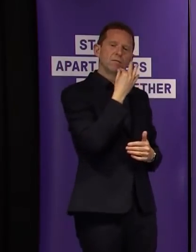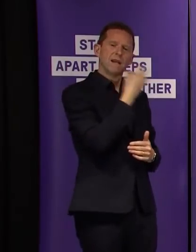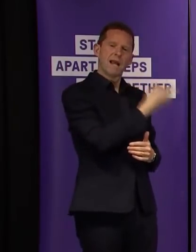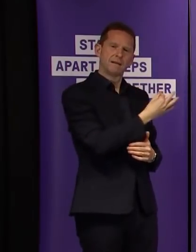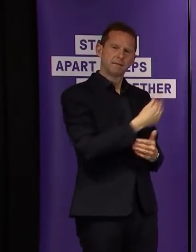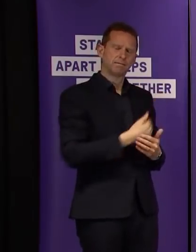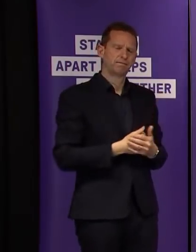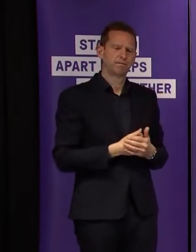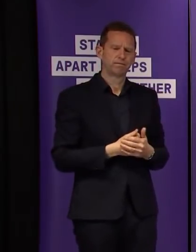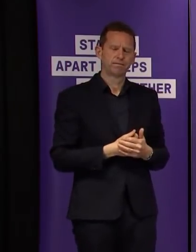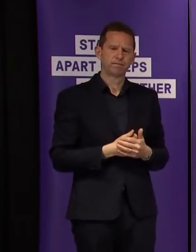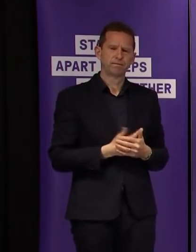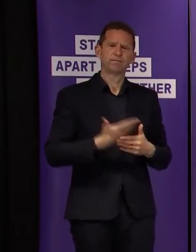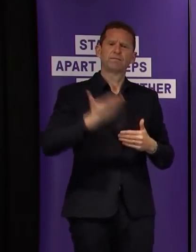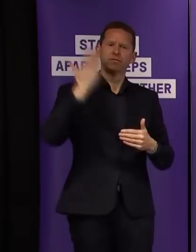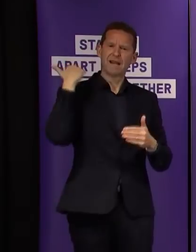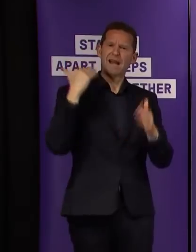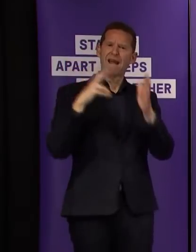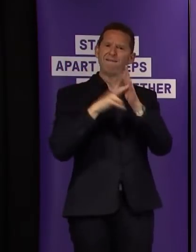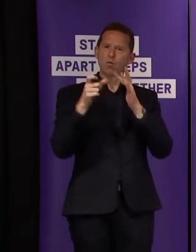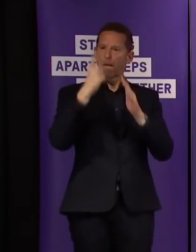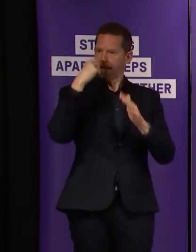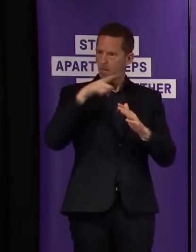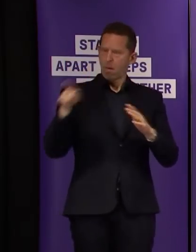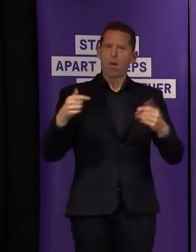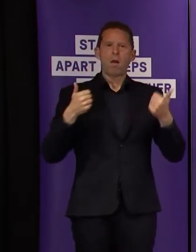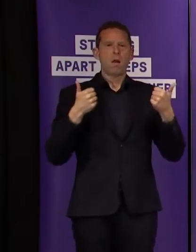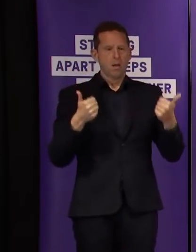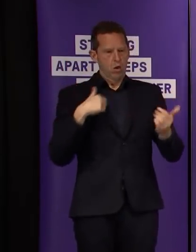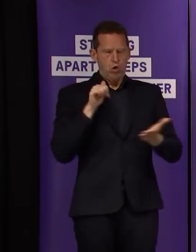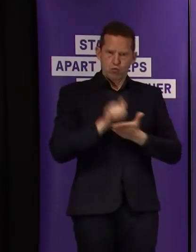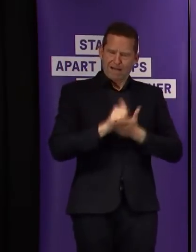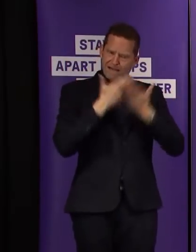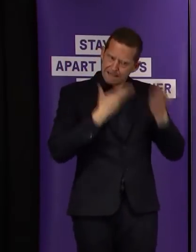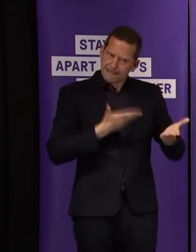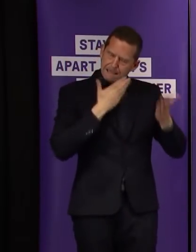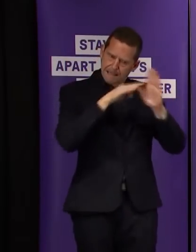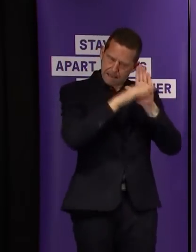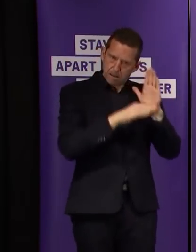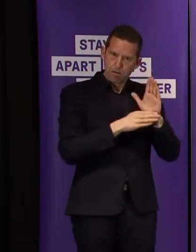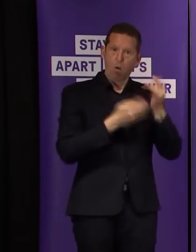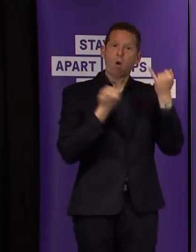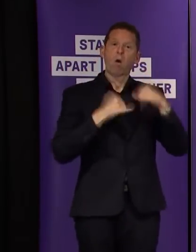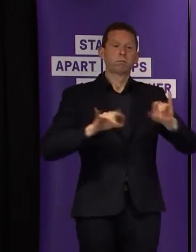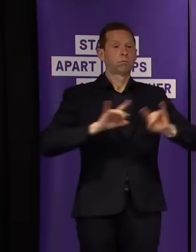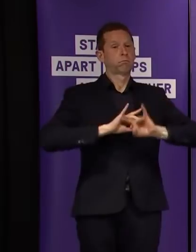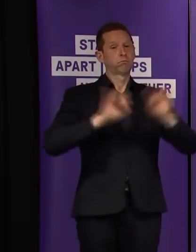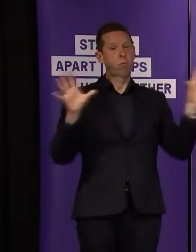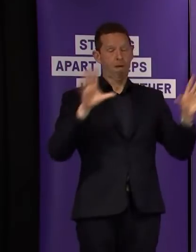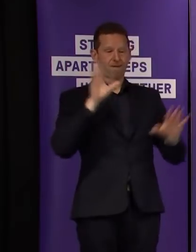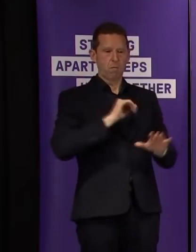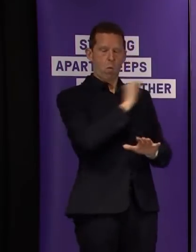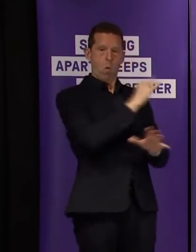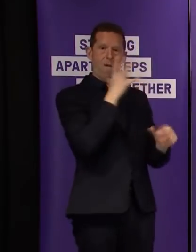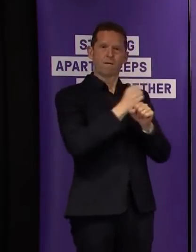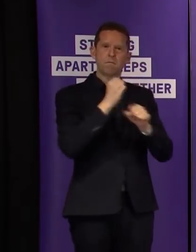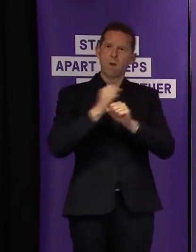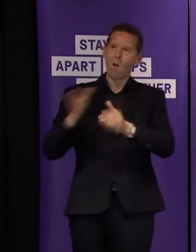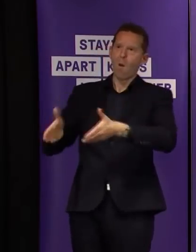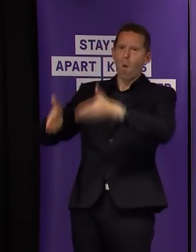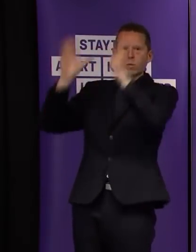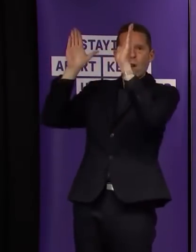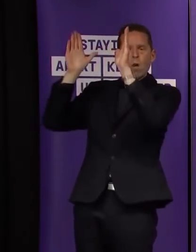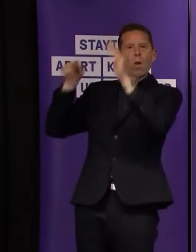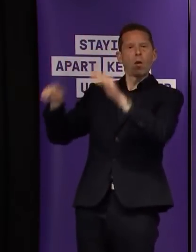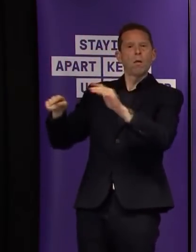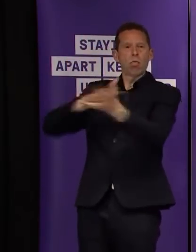Premier, last time Victorians did the right thing and they were let down by problems and mistakes made by your government. You're asking people to